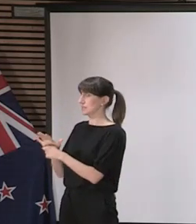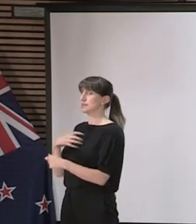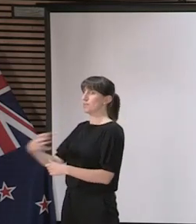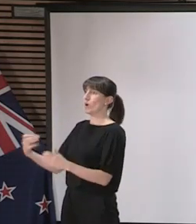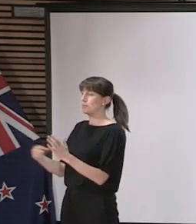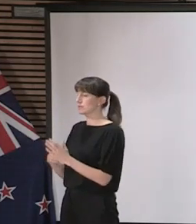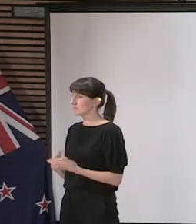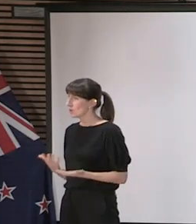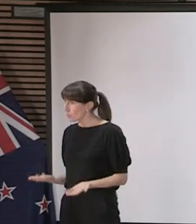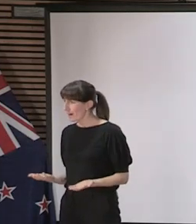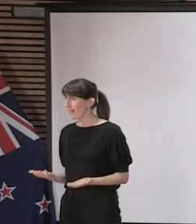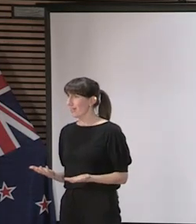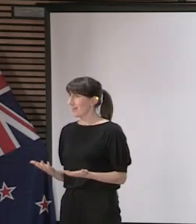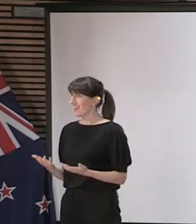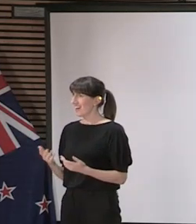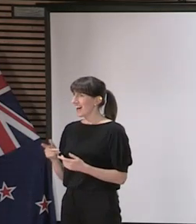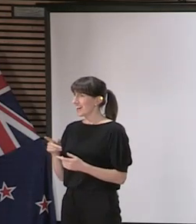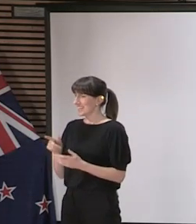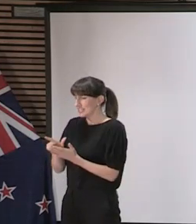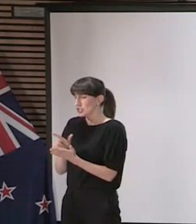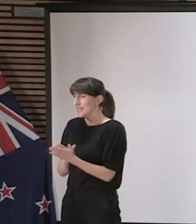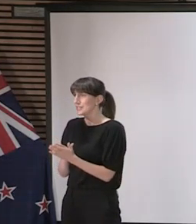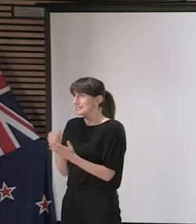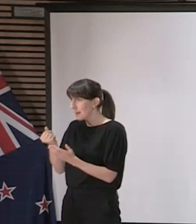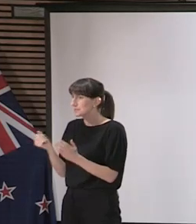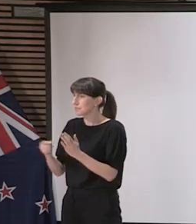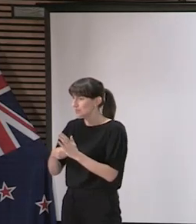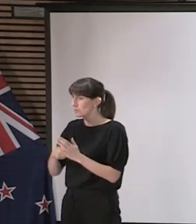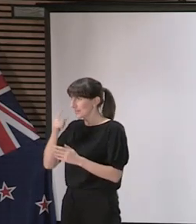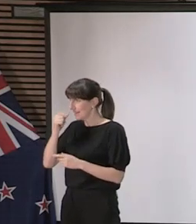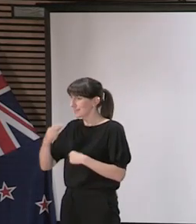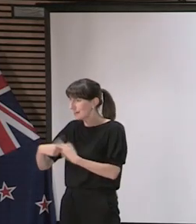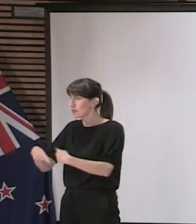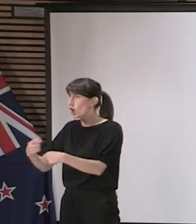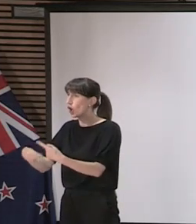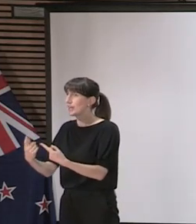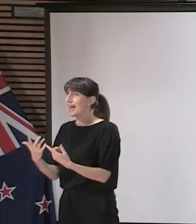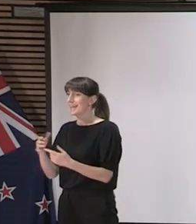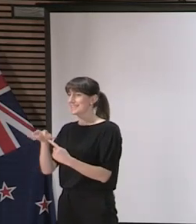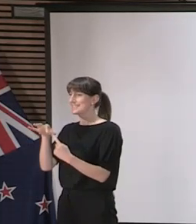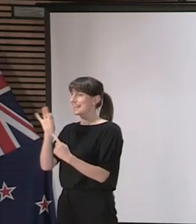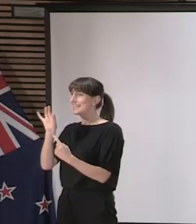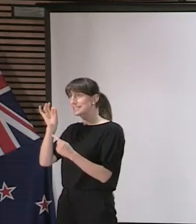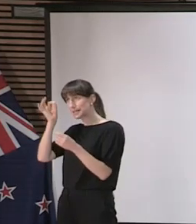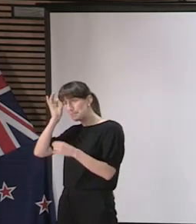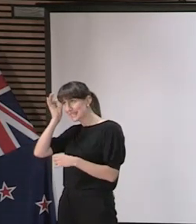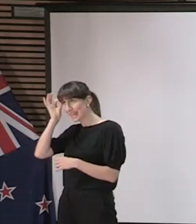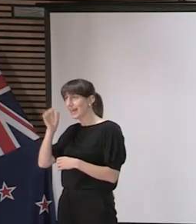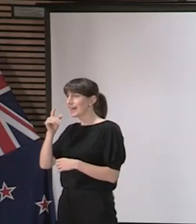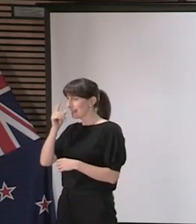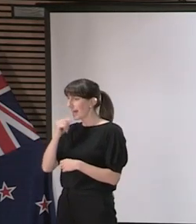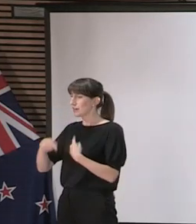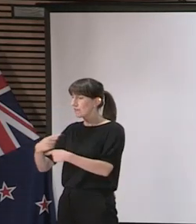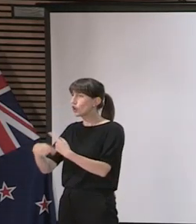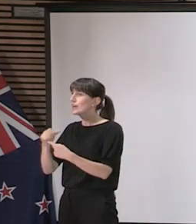select committees can't continue to meet if they can do so consistent with the guidance that's out there for everybody else, which is to work from home where they can. So if they can